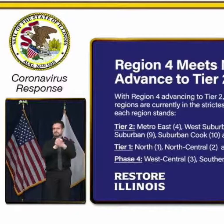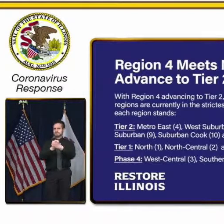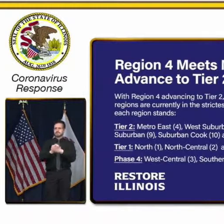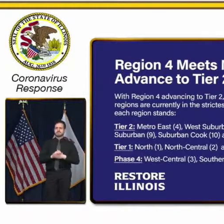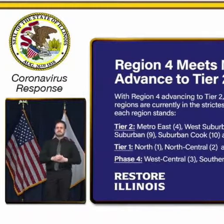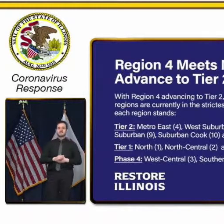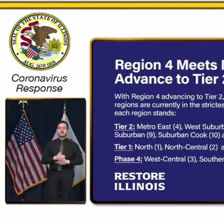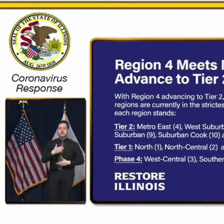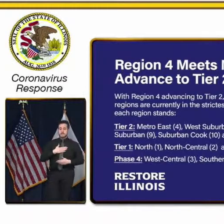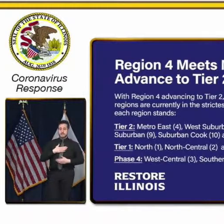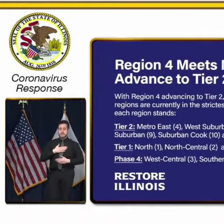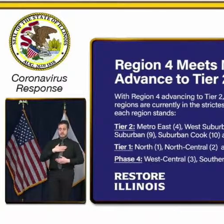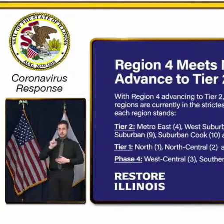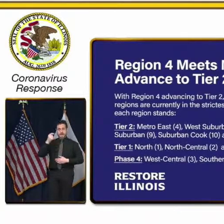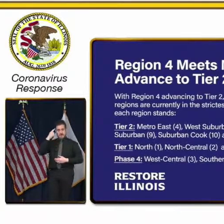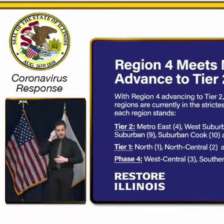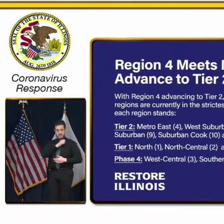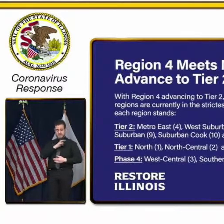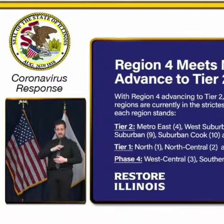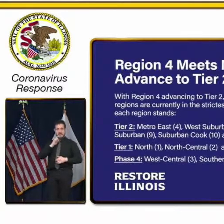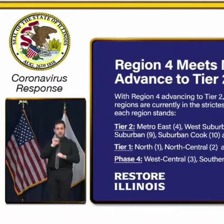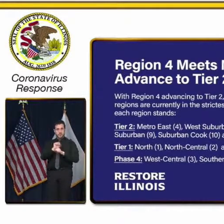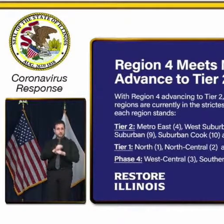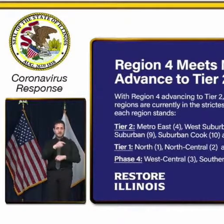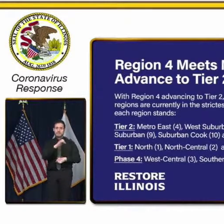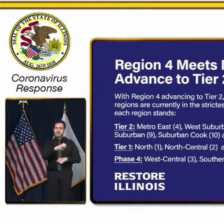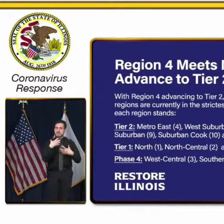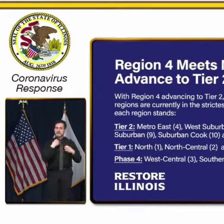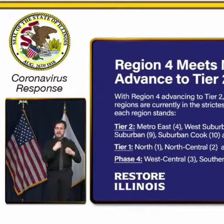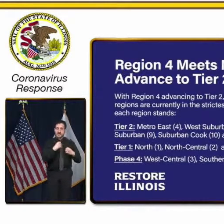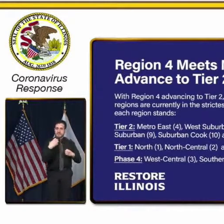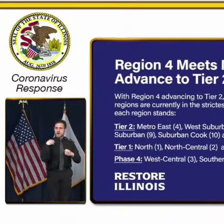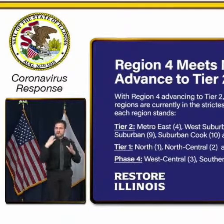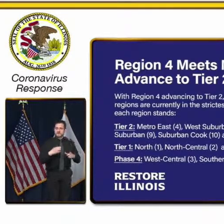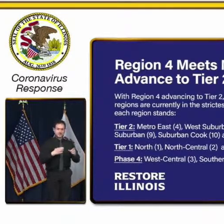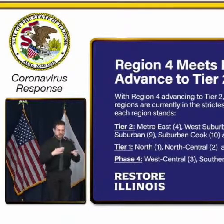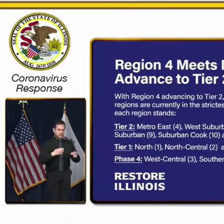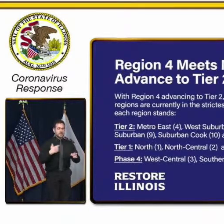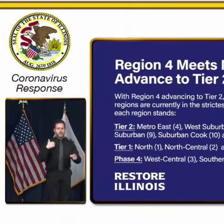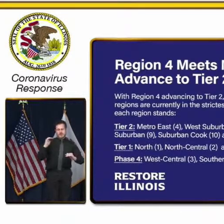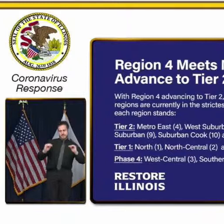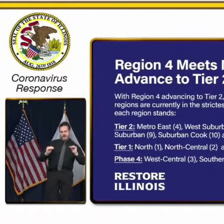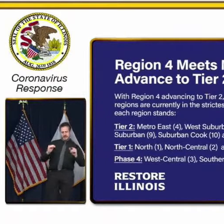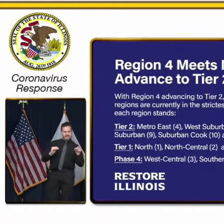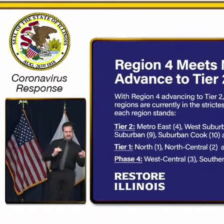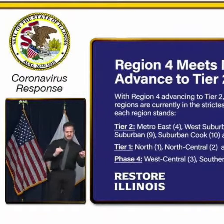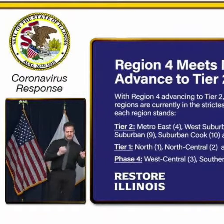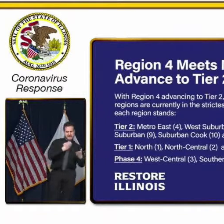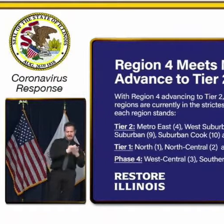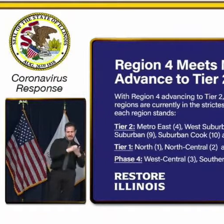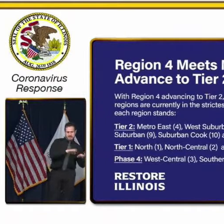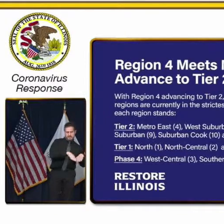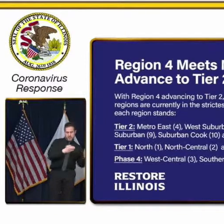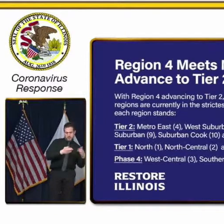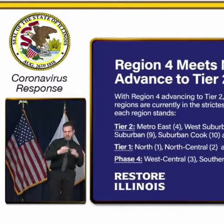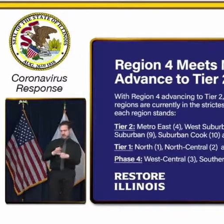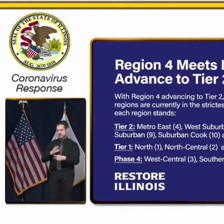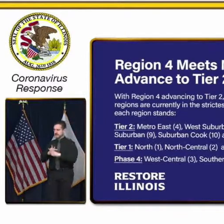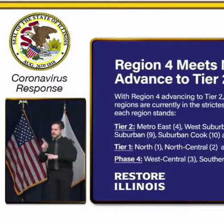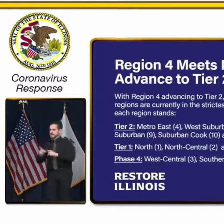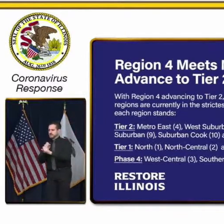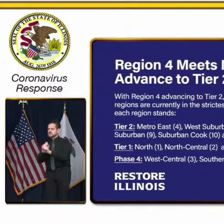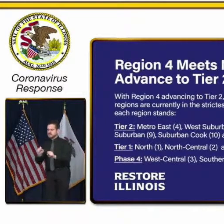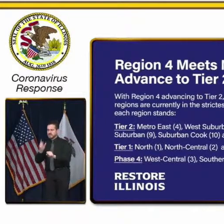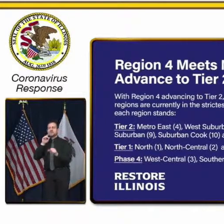with public health officials to balance supporting the economy with keeping people safe, and will continue to do so. And in a few moments,